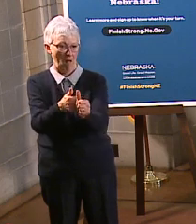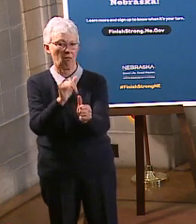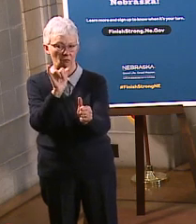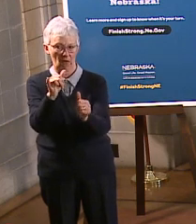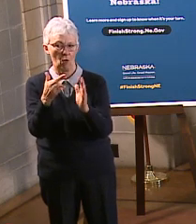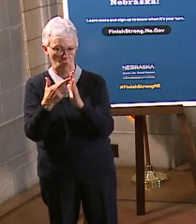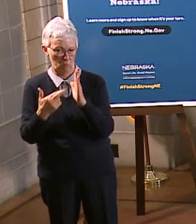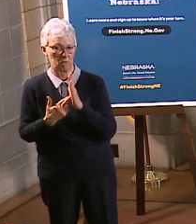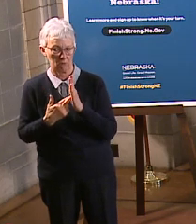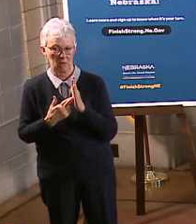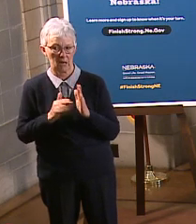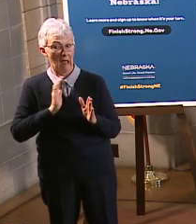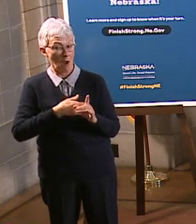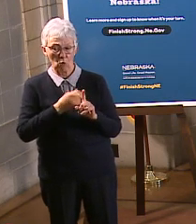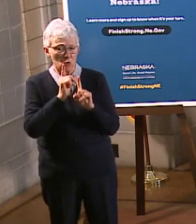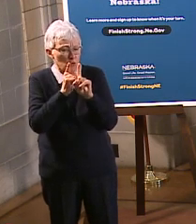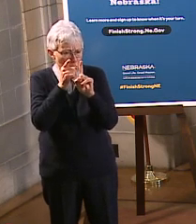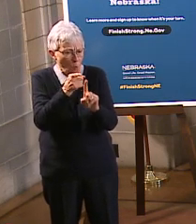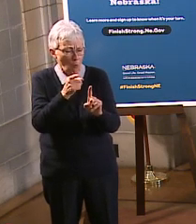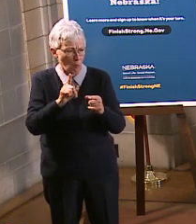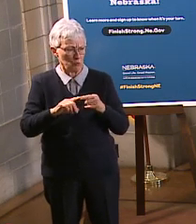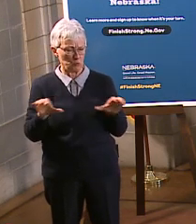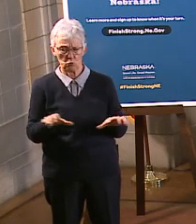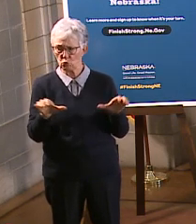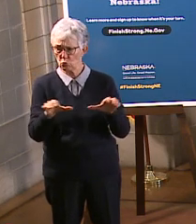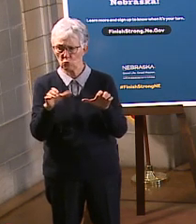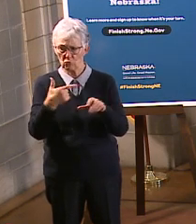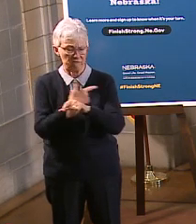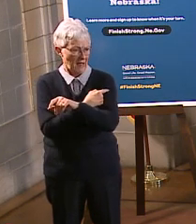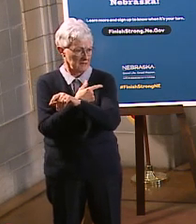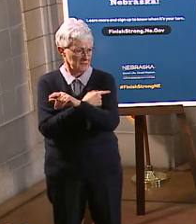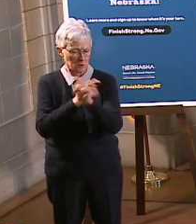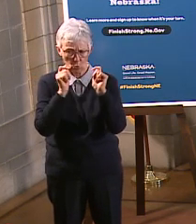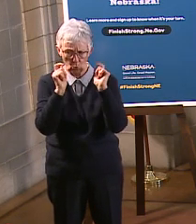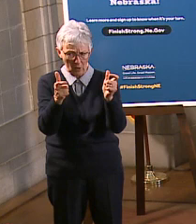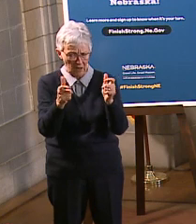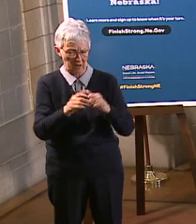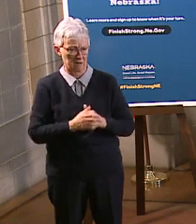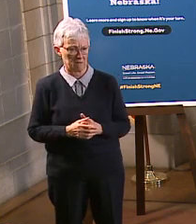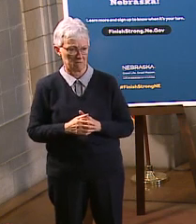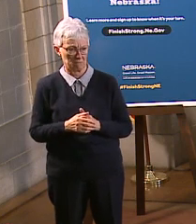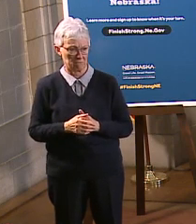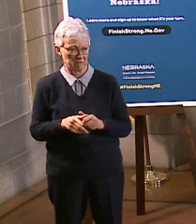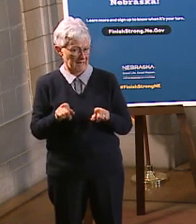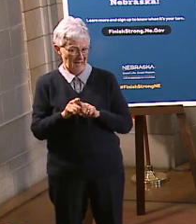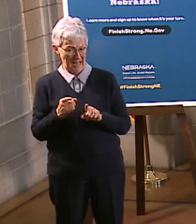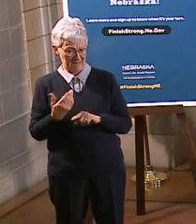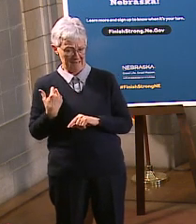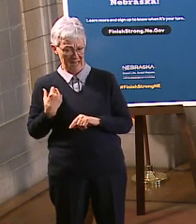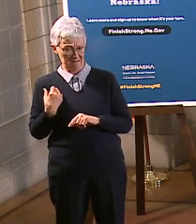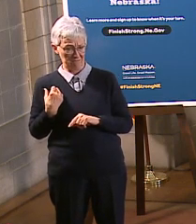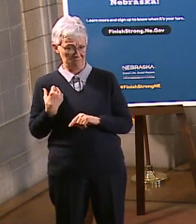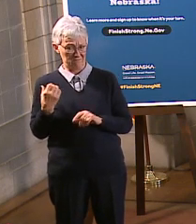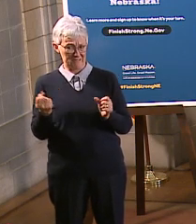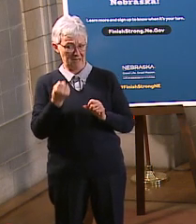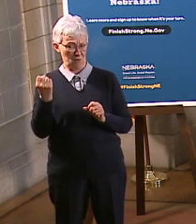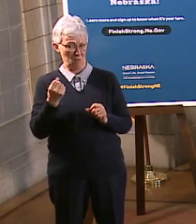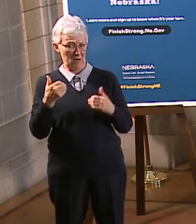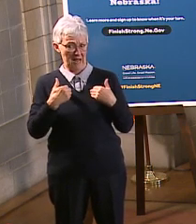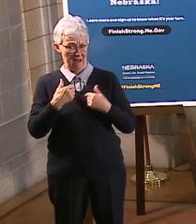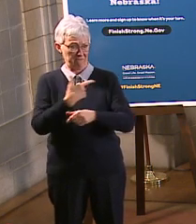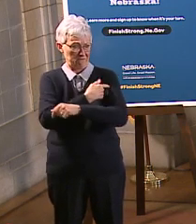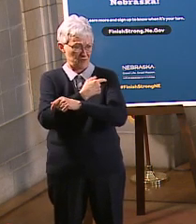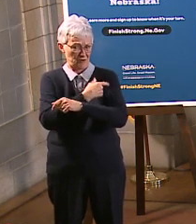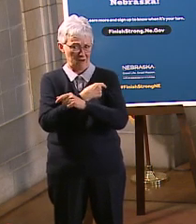out quickly. We did the mass vaccination clinic at Creighton where we got out nearly 4,800 vaccines